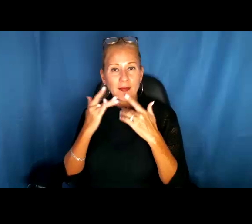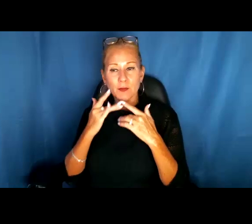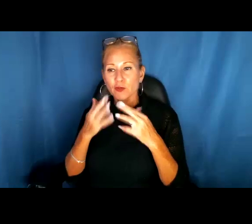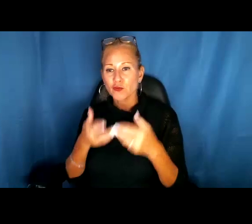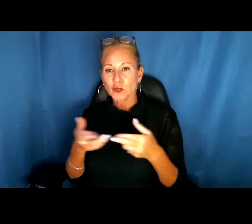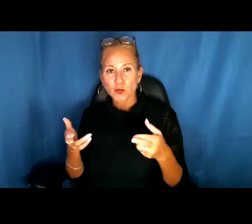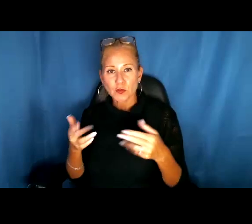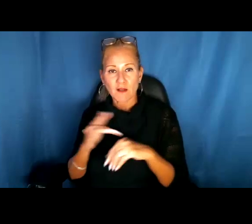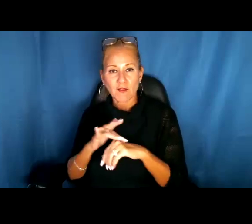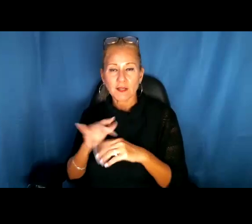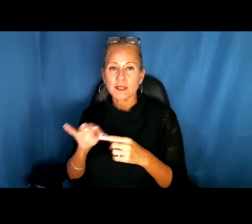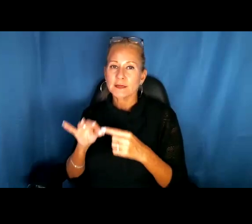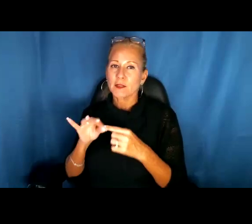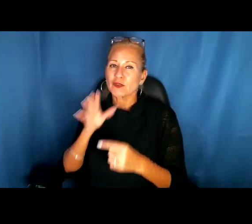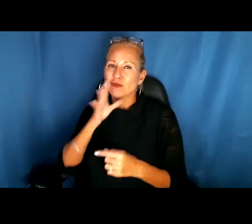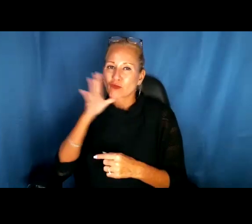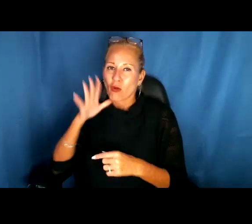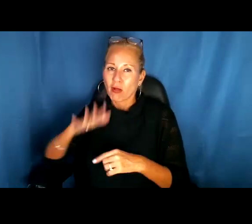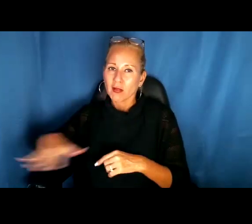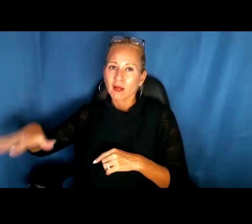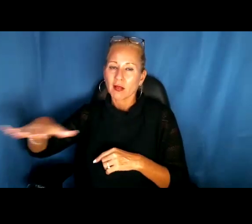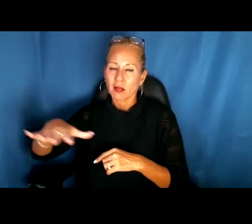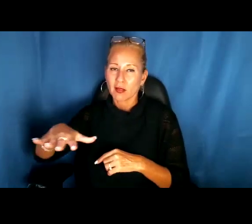available, especially in rural areas.